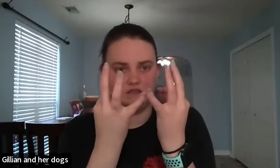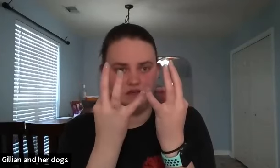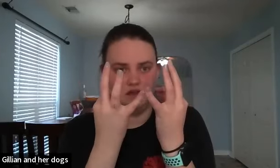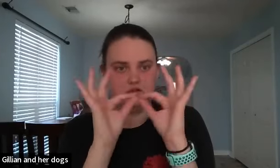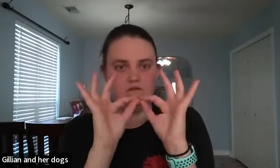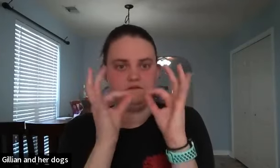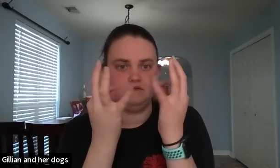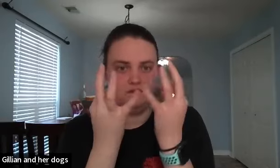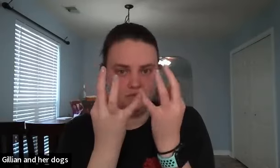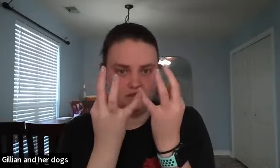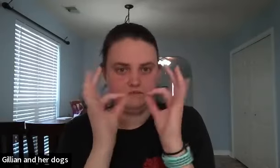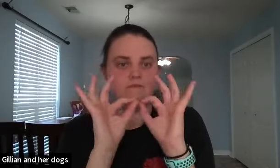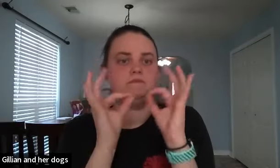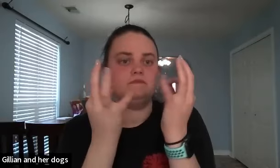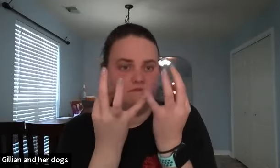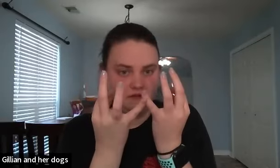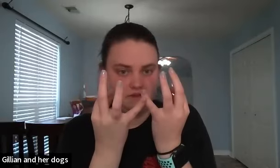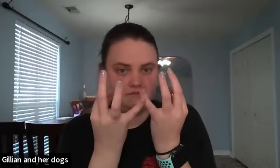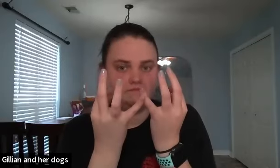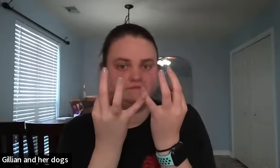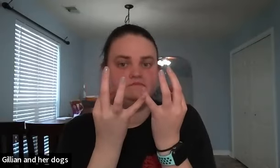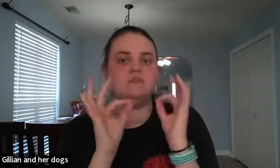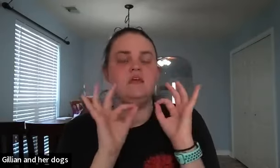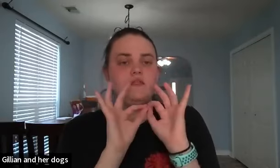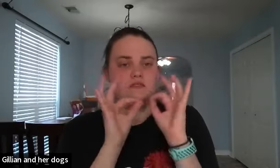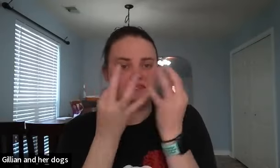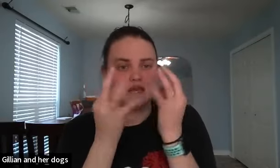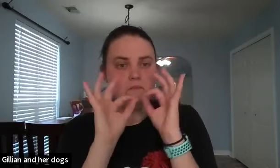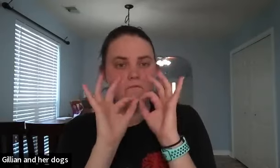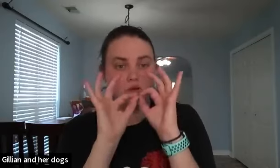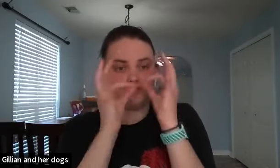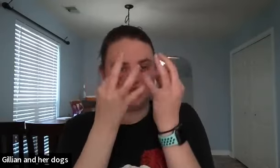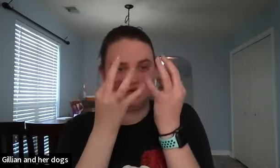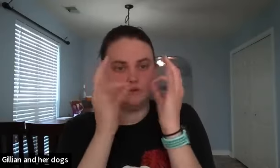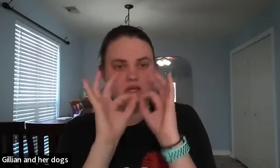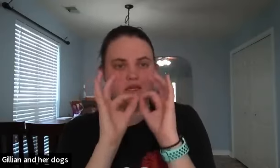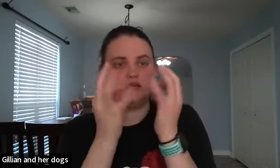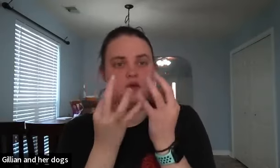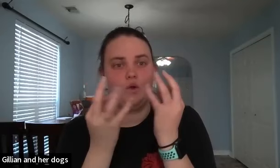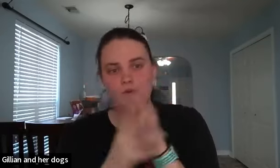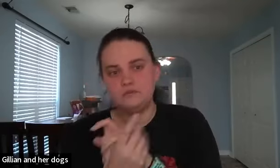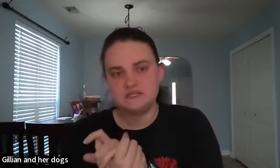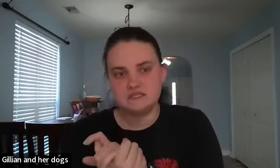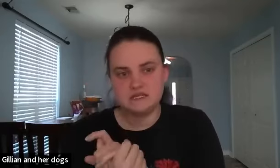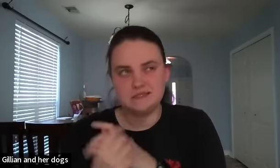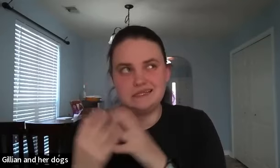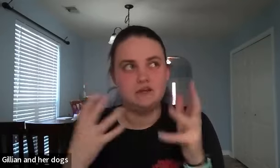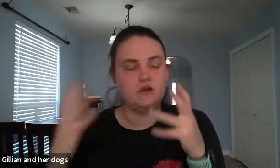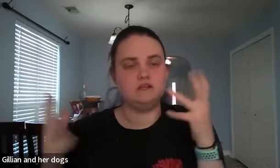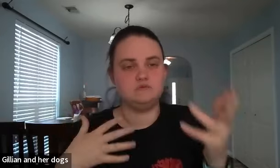pinkies in together. Family, family. Mm-hmm. This kind of motion we're making will be seen later on as